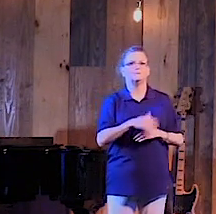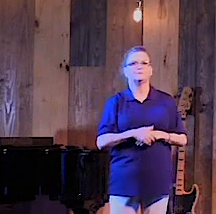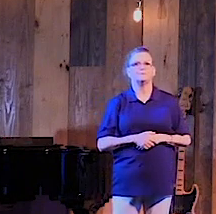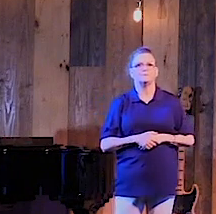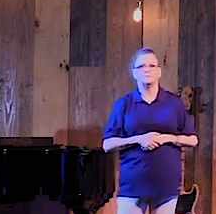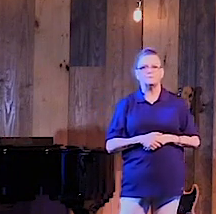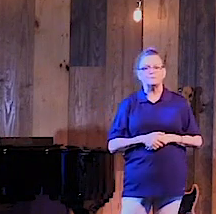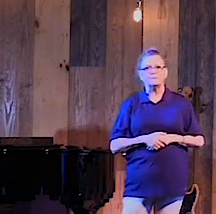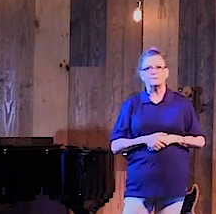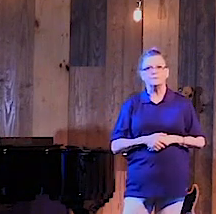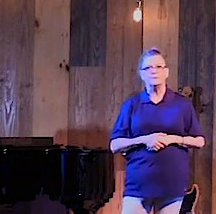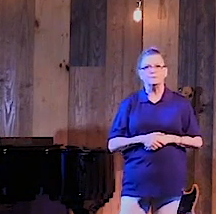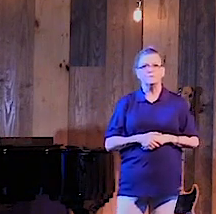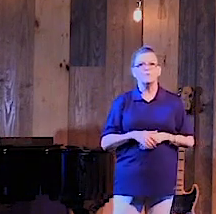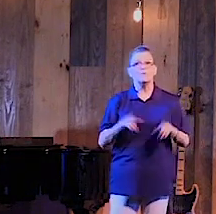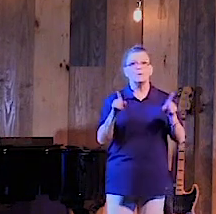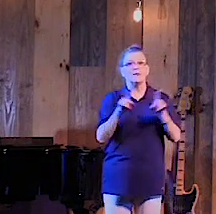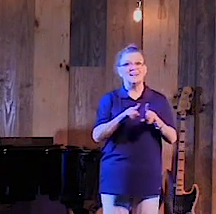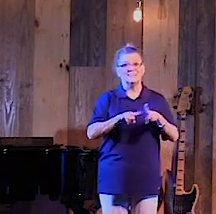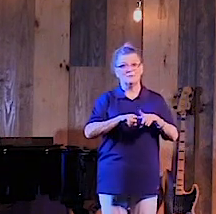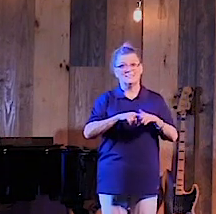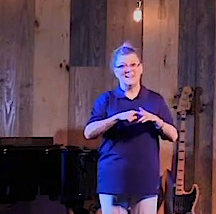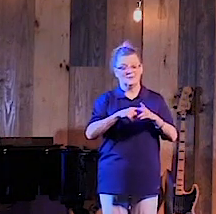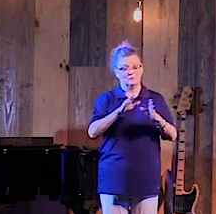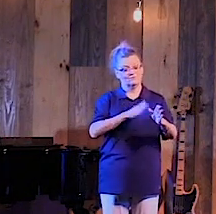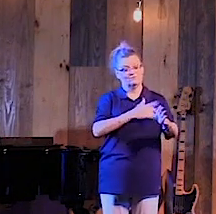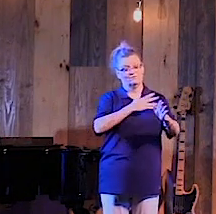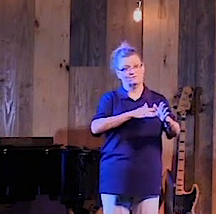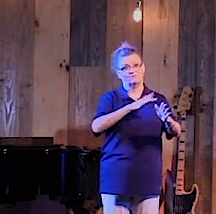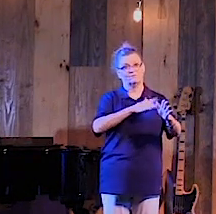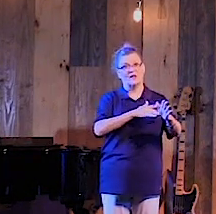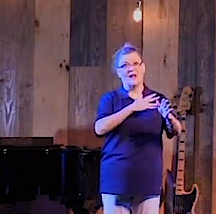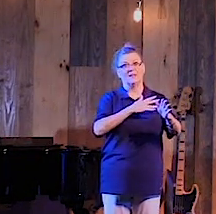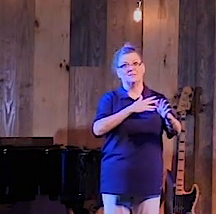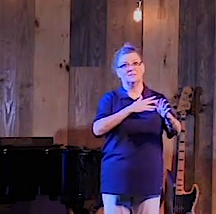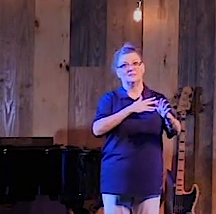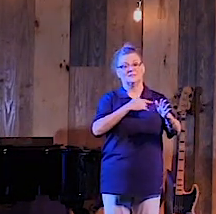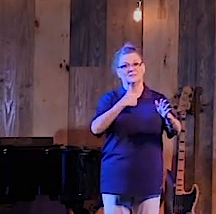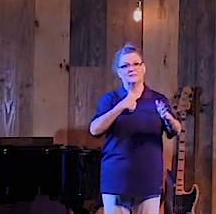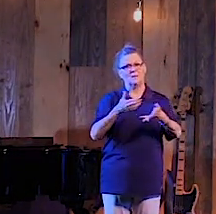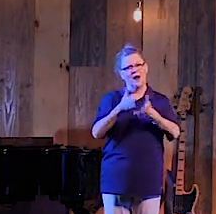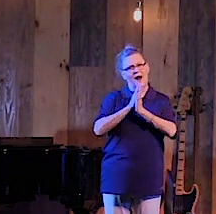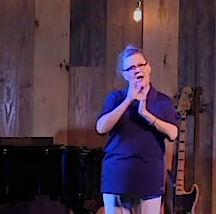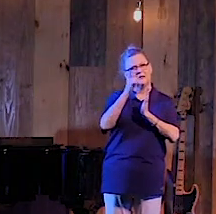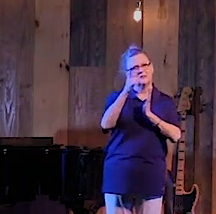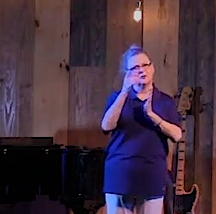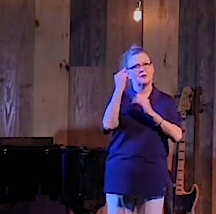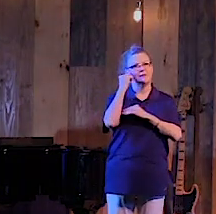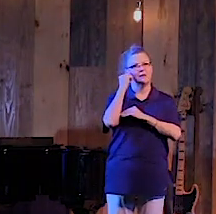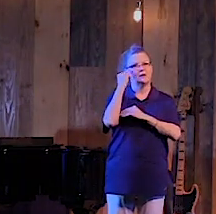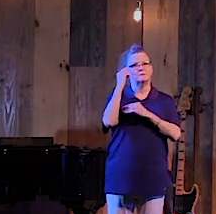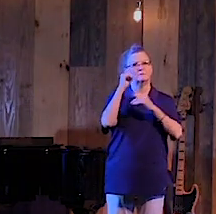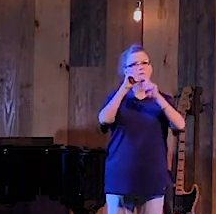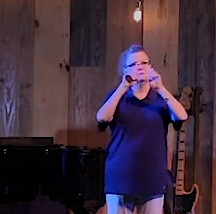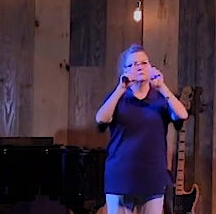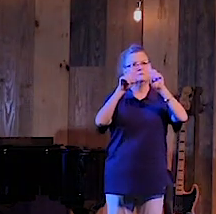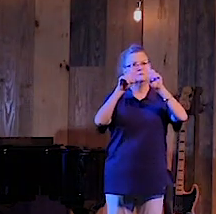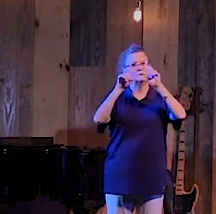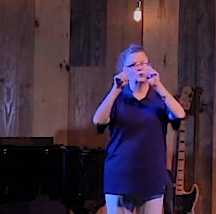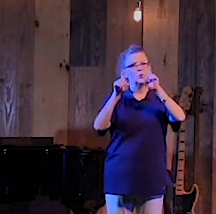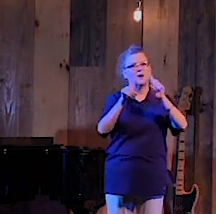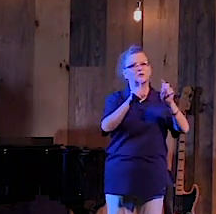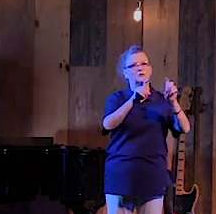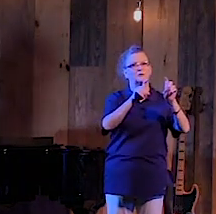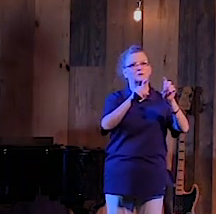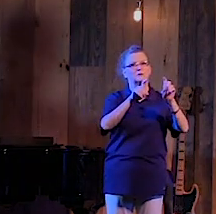wonderful. And as they begin to play softly in the background, I want to ask you to consider some questions. Are you ready